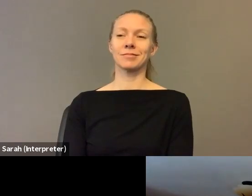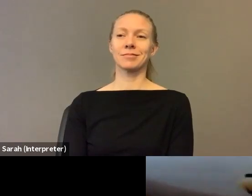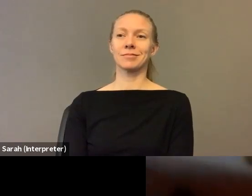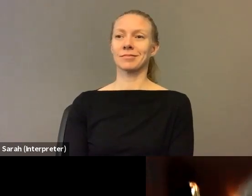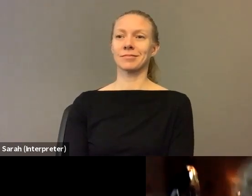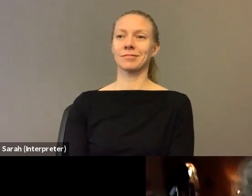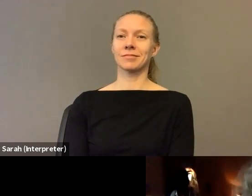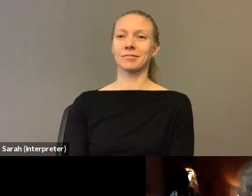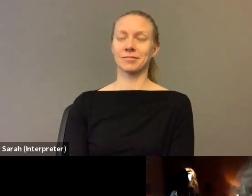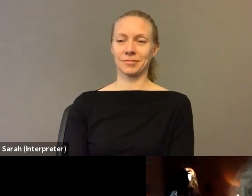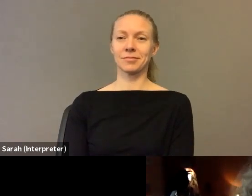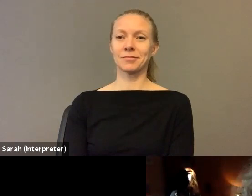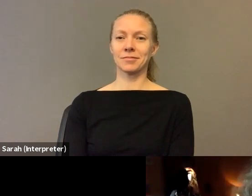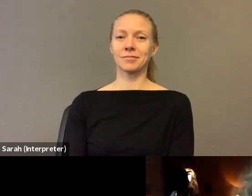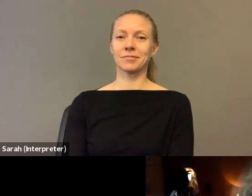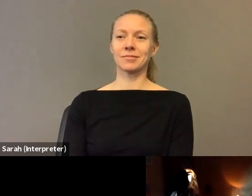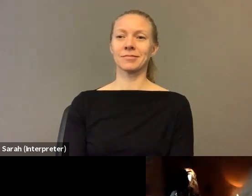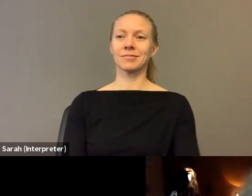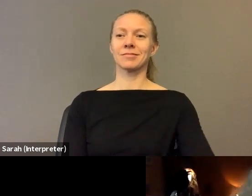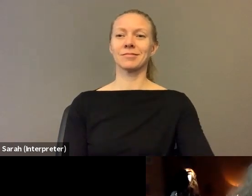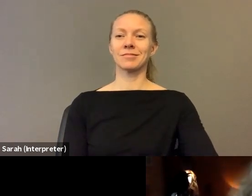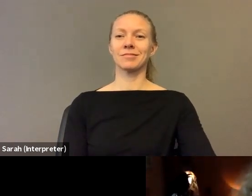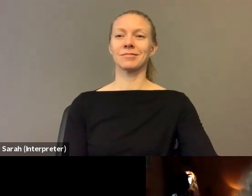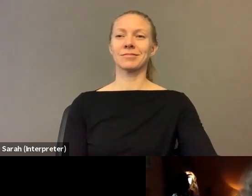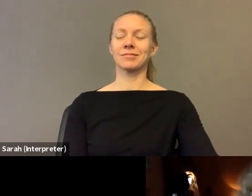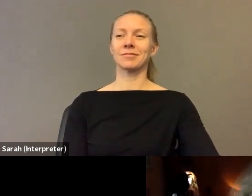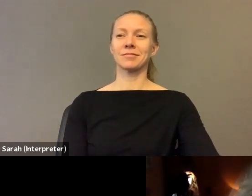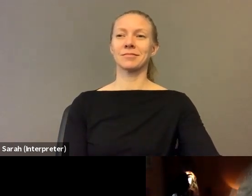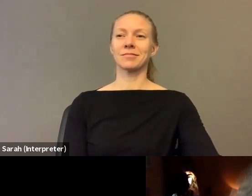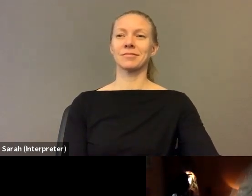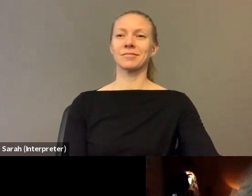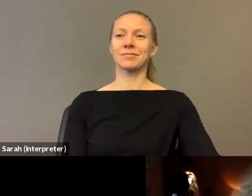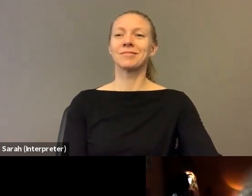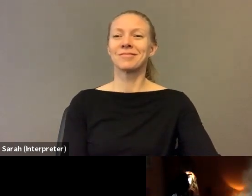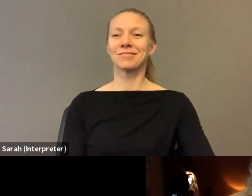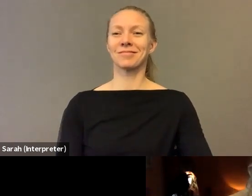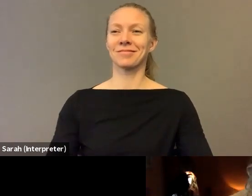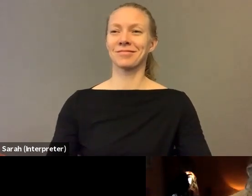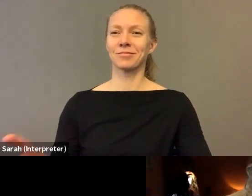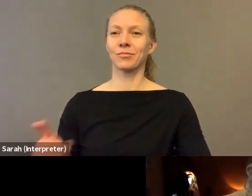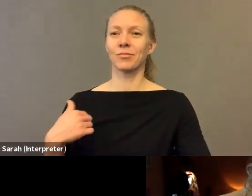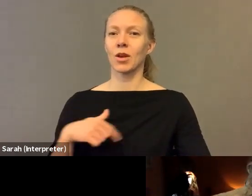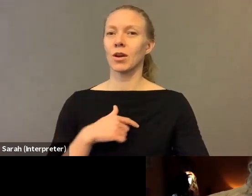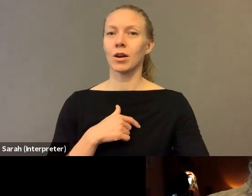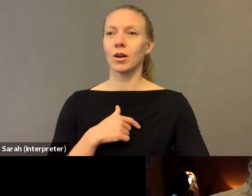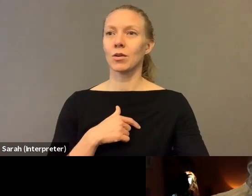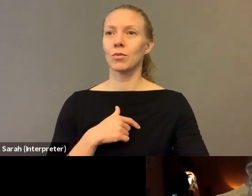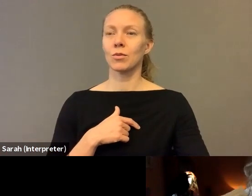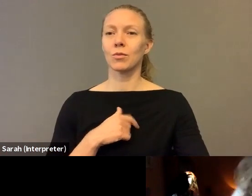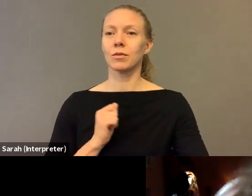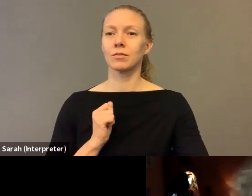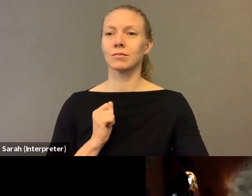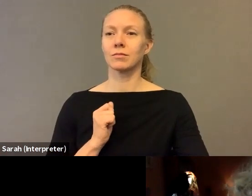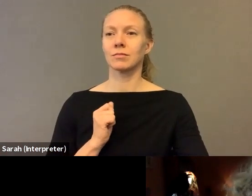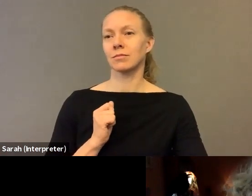Can you see me? I can see you. That was awesome. Oh my God. That was so